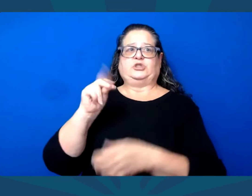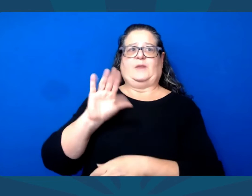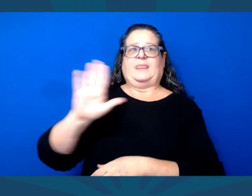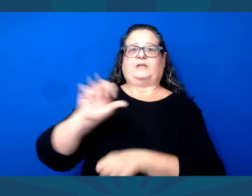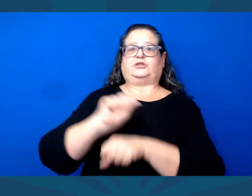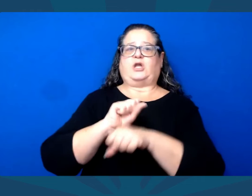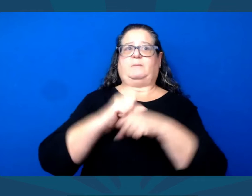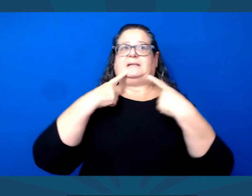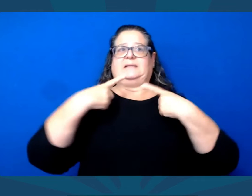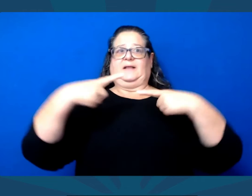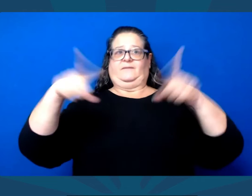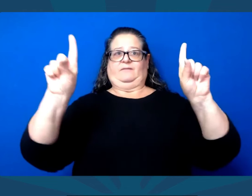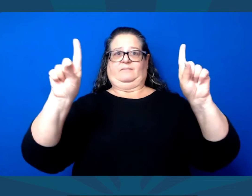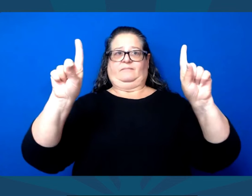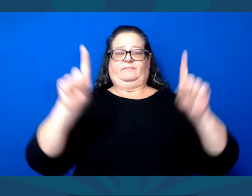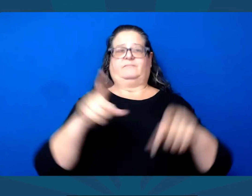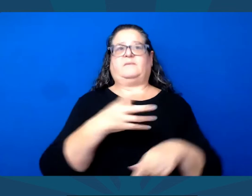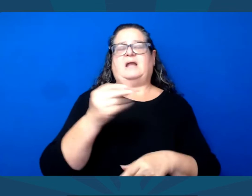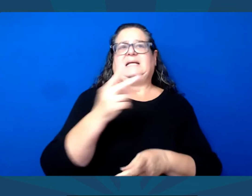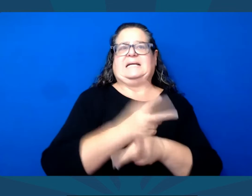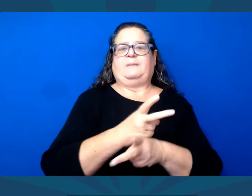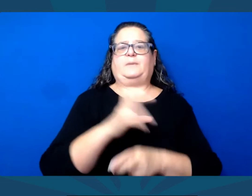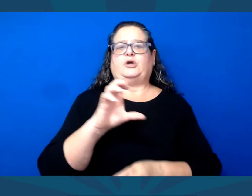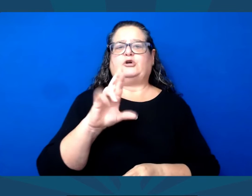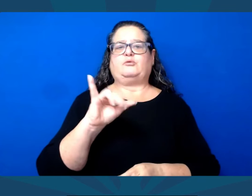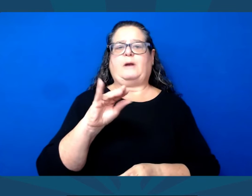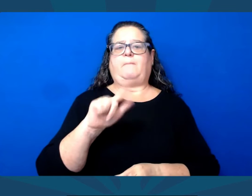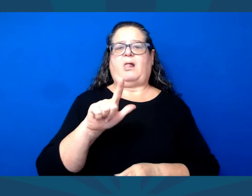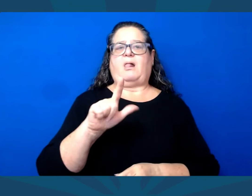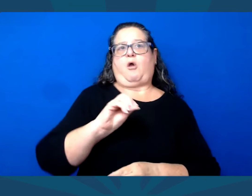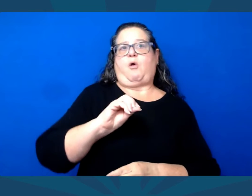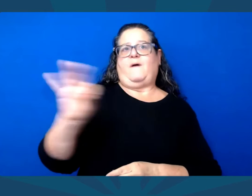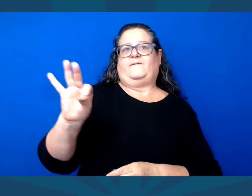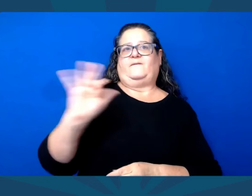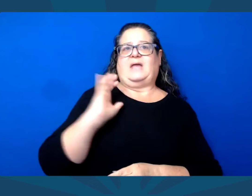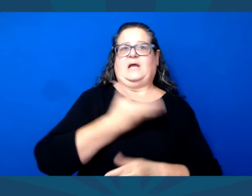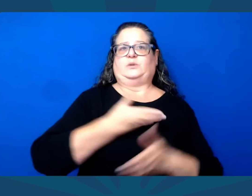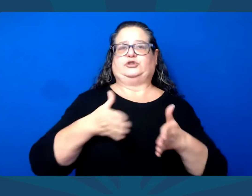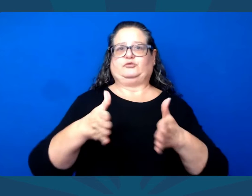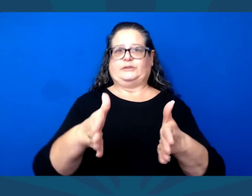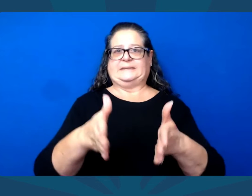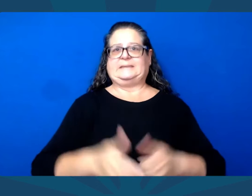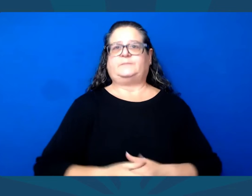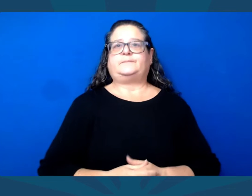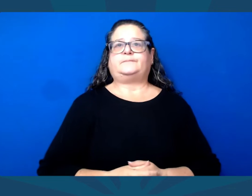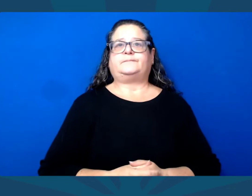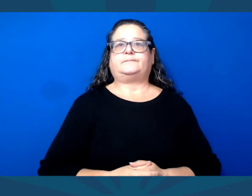enforcement with the tools and the funding they need to get the job done and keep criminals off our